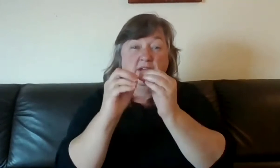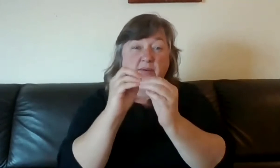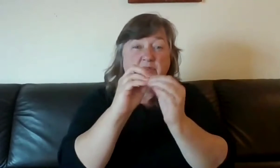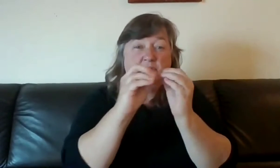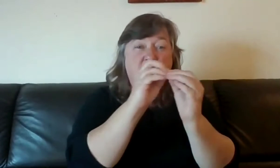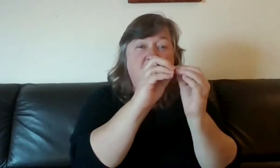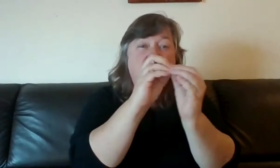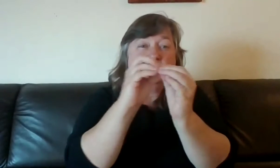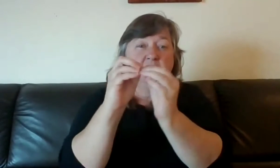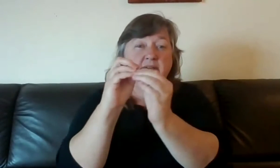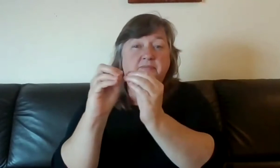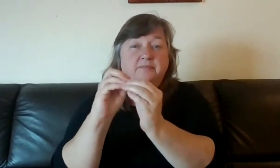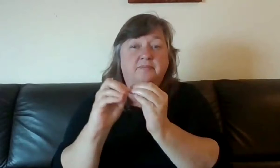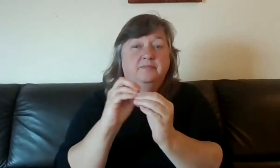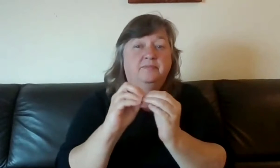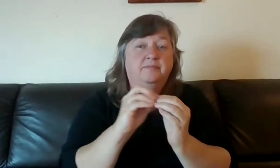Sometimes you see this.